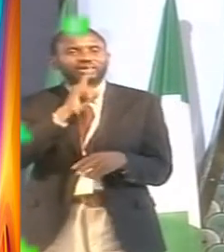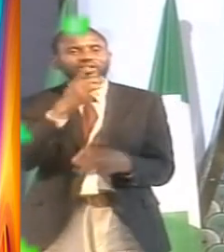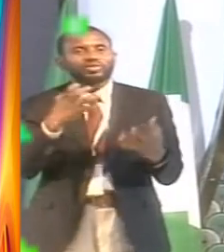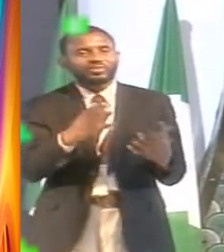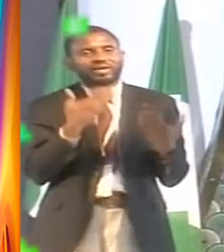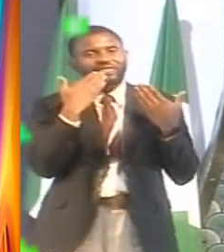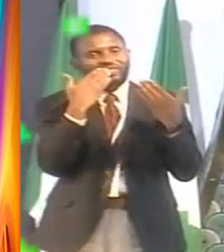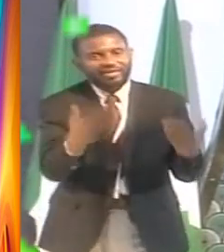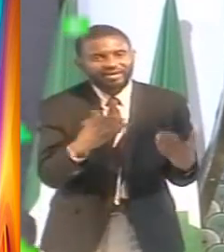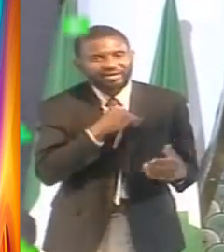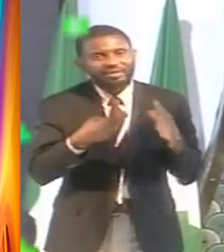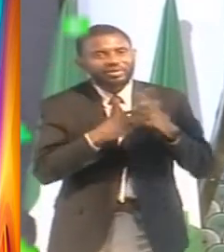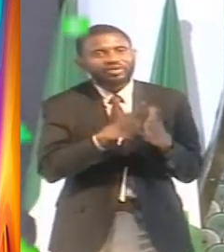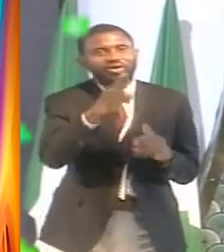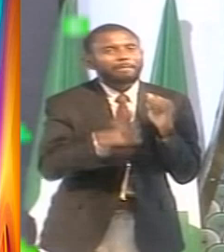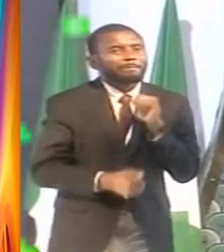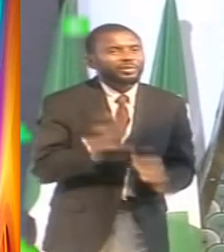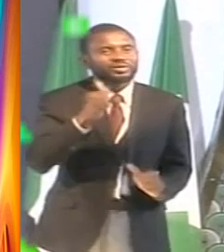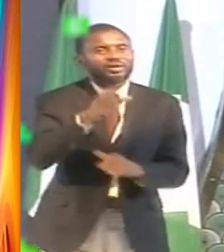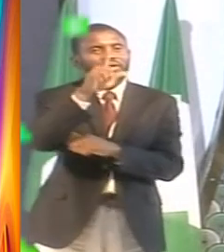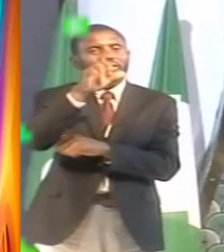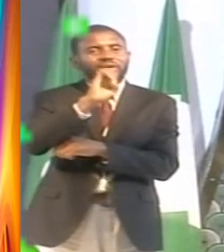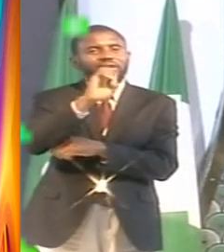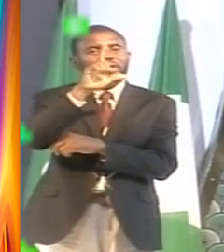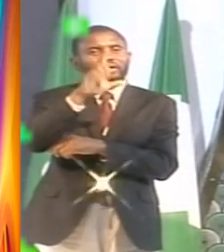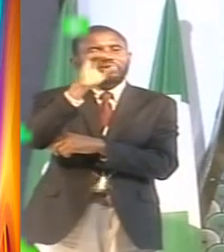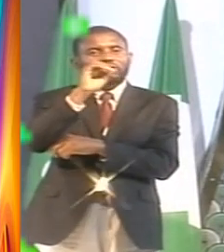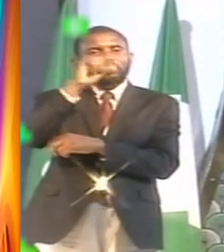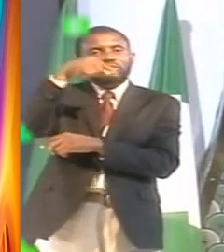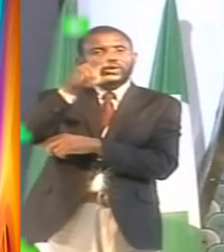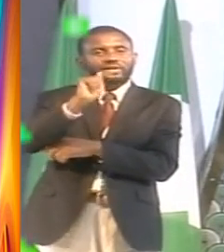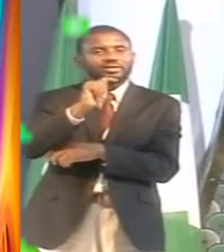mean, your most eloquent speech struck a chord.